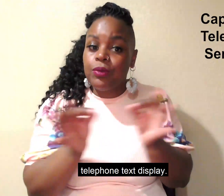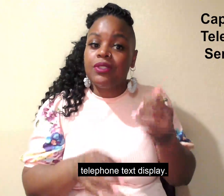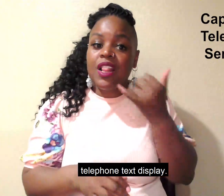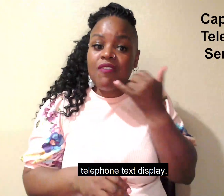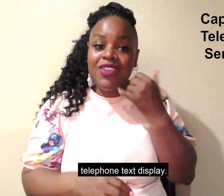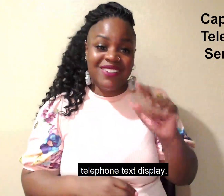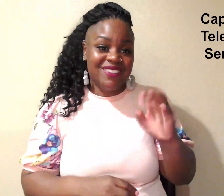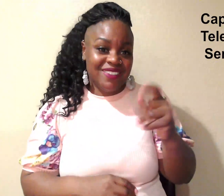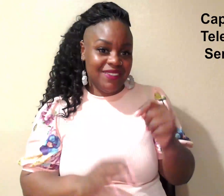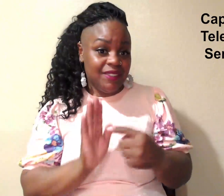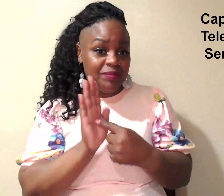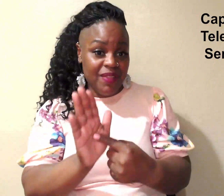text display.